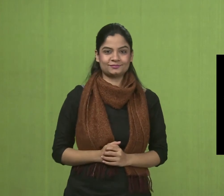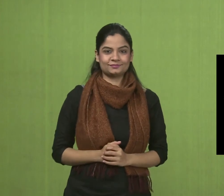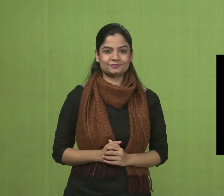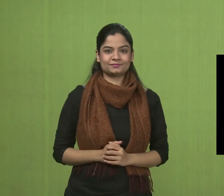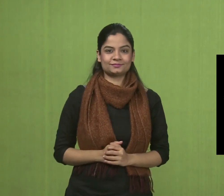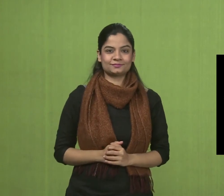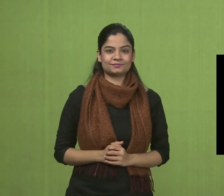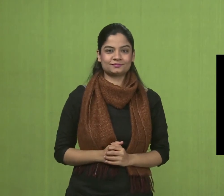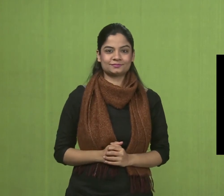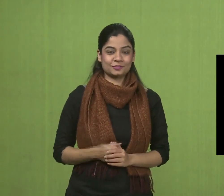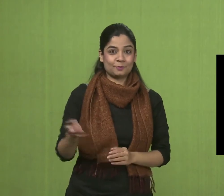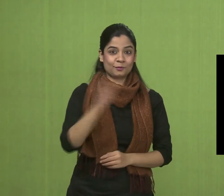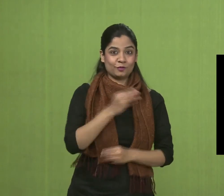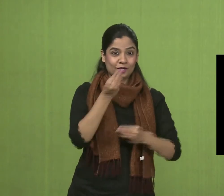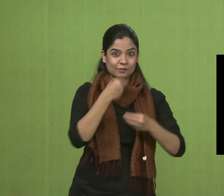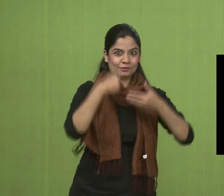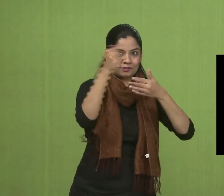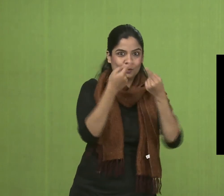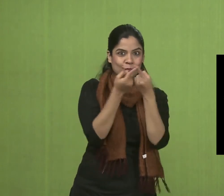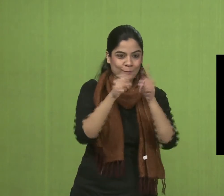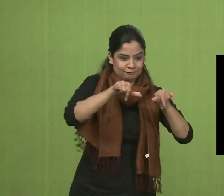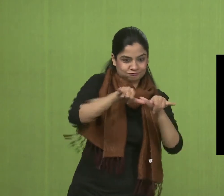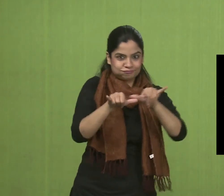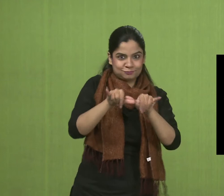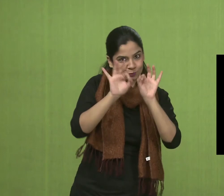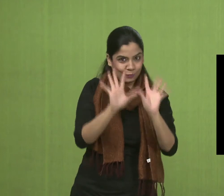We have discussed about the kitchen. Now let's discuss bathing area.